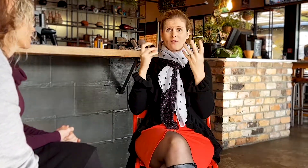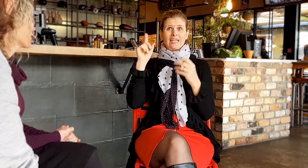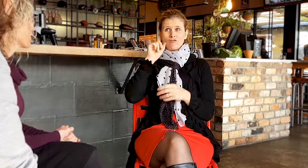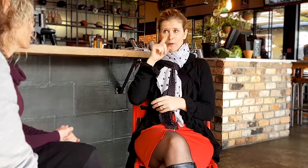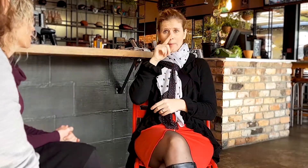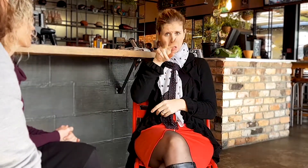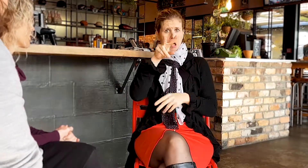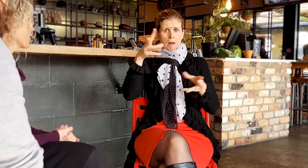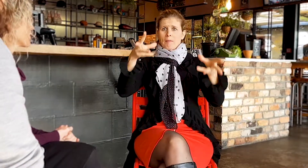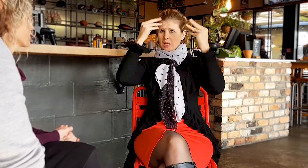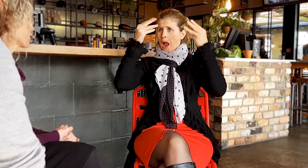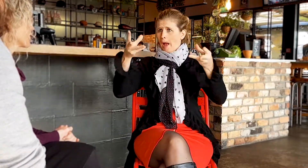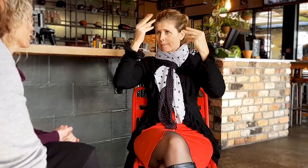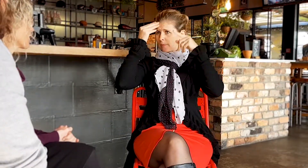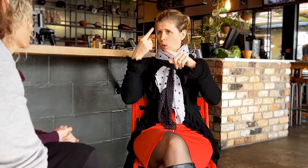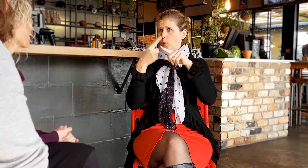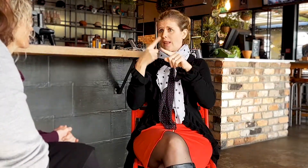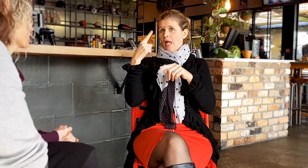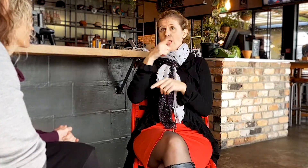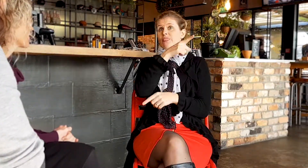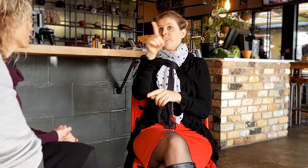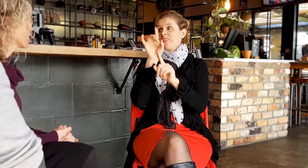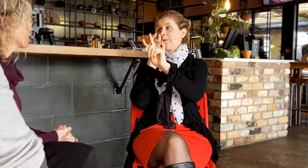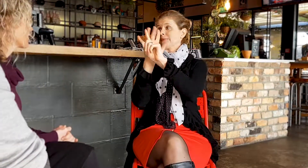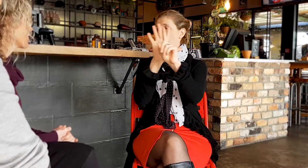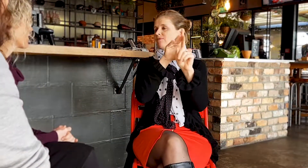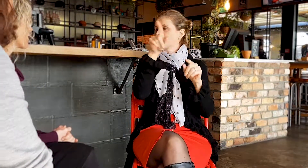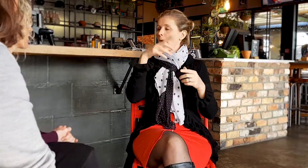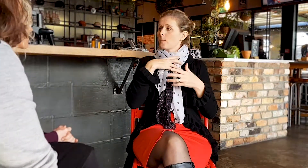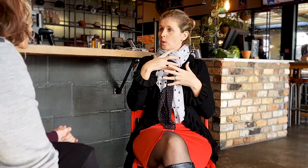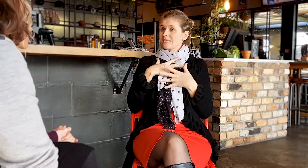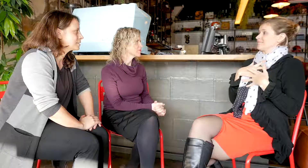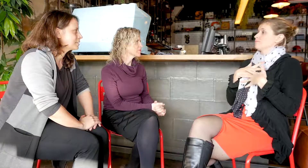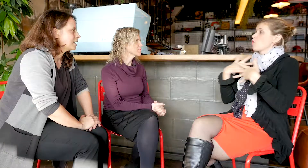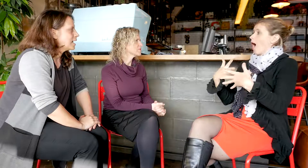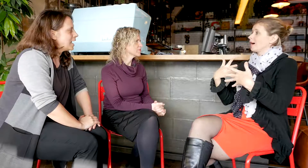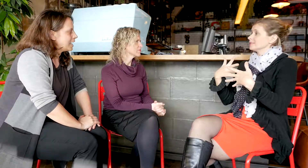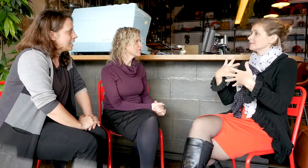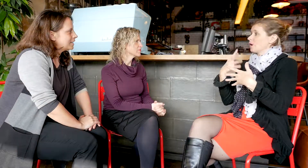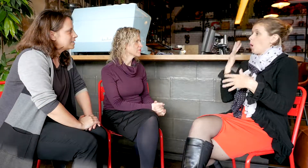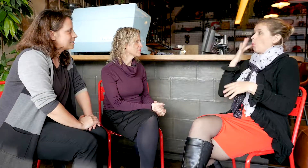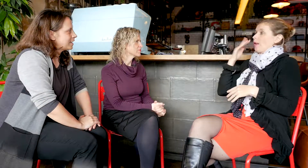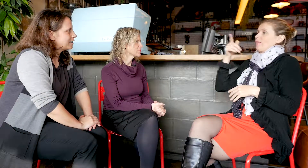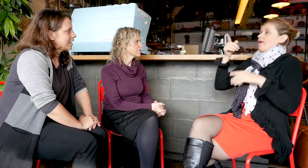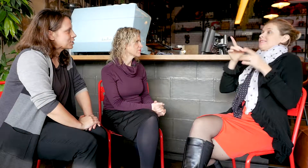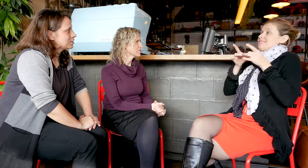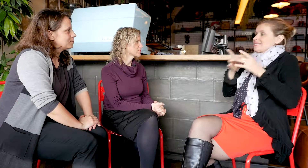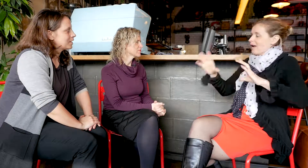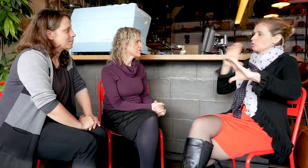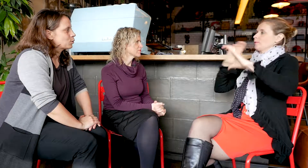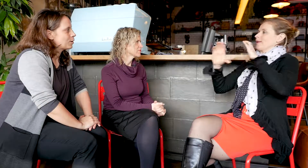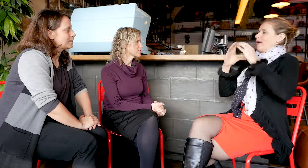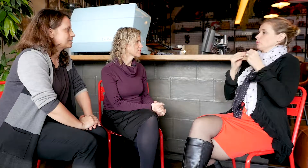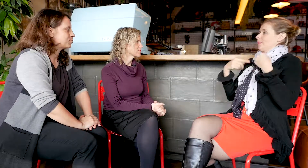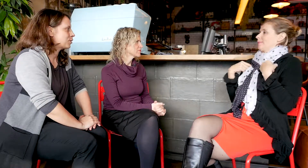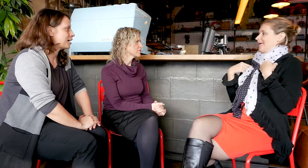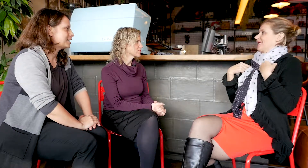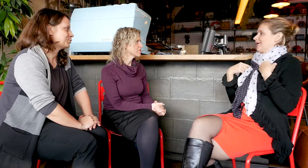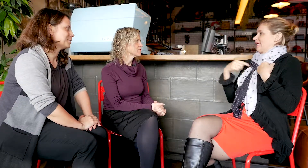well at varying menus, then hearing people, they're very quick learners. And they actually become quite surprised when they're